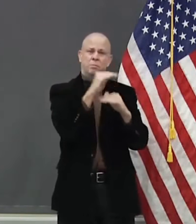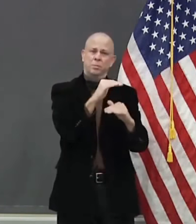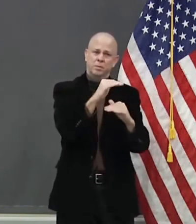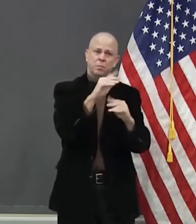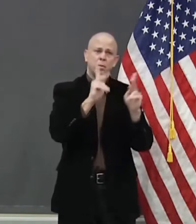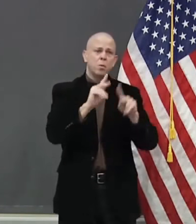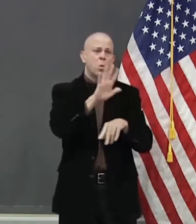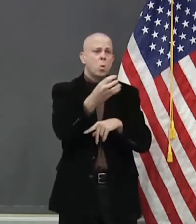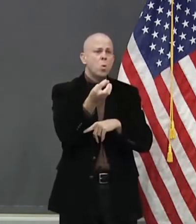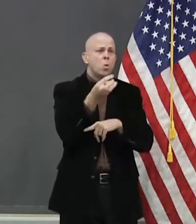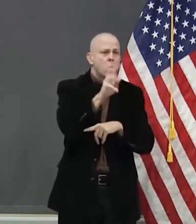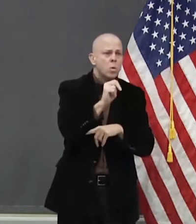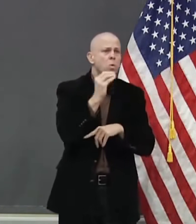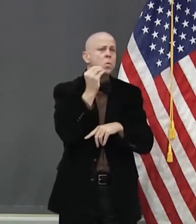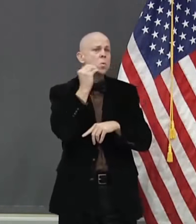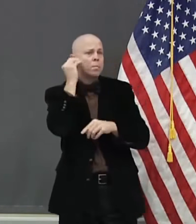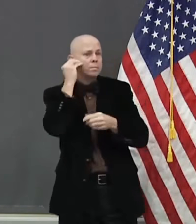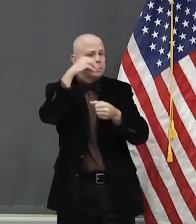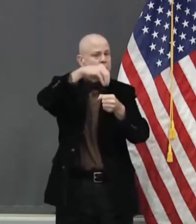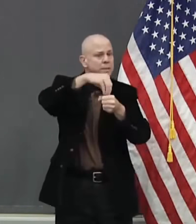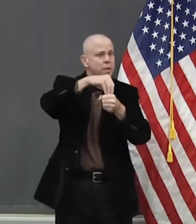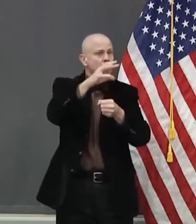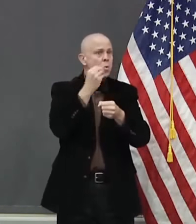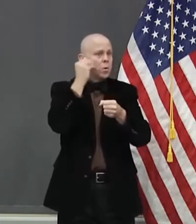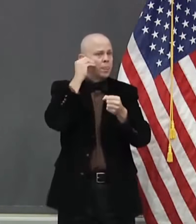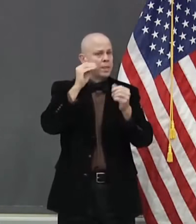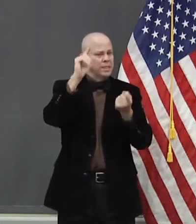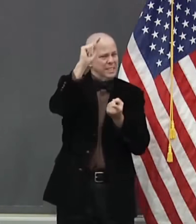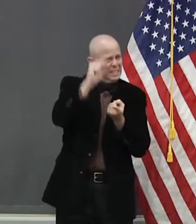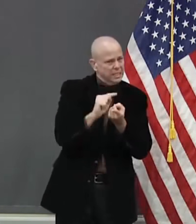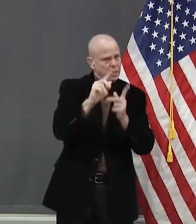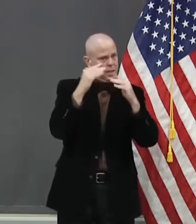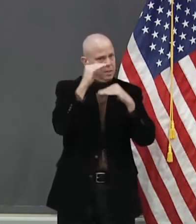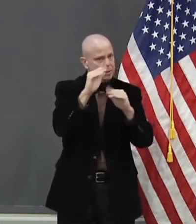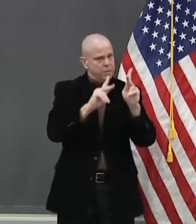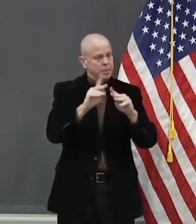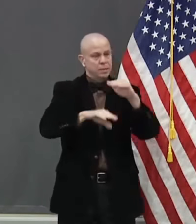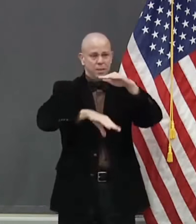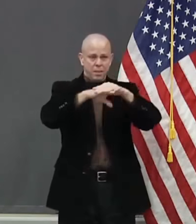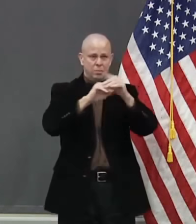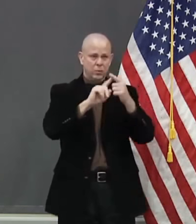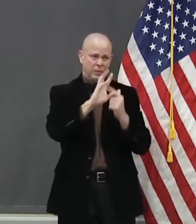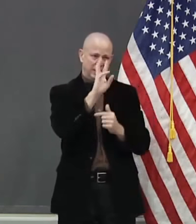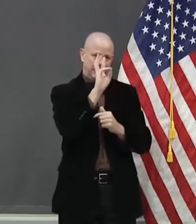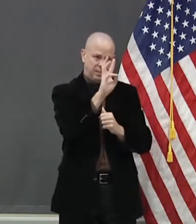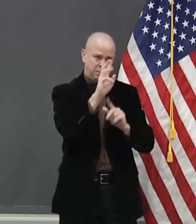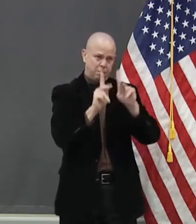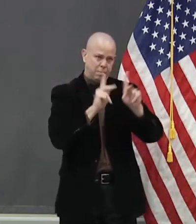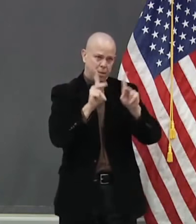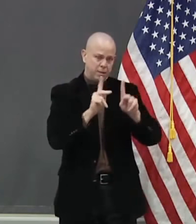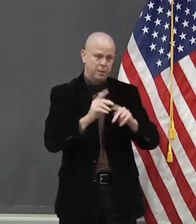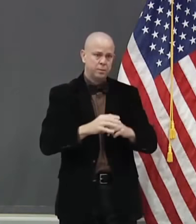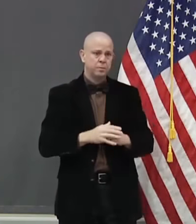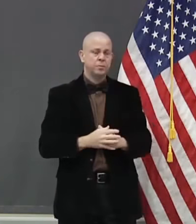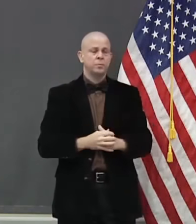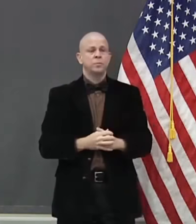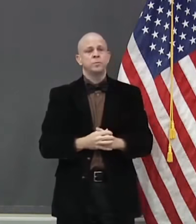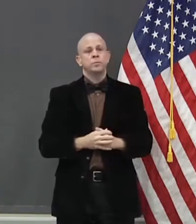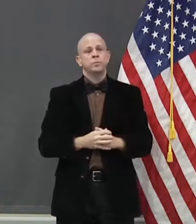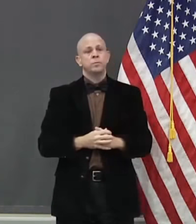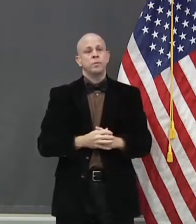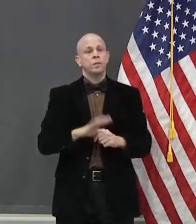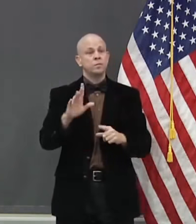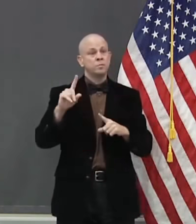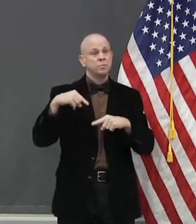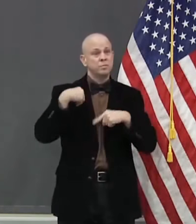only, or a maximum of 6 people during the pause. We've been asking